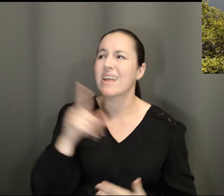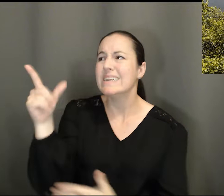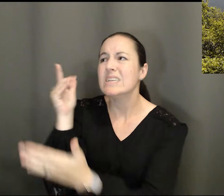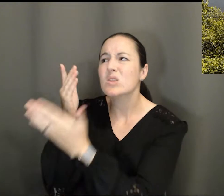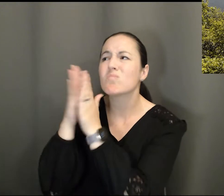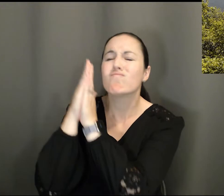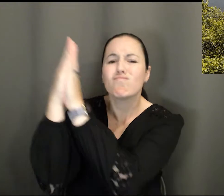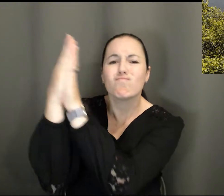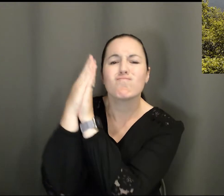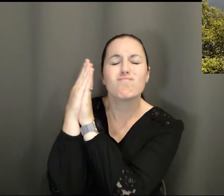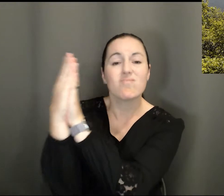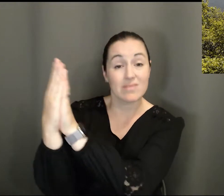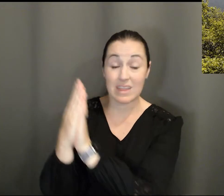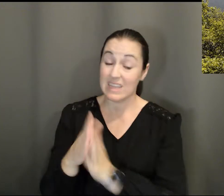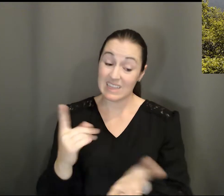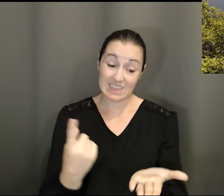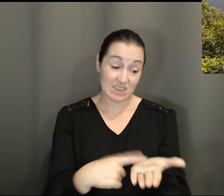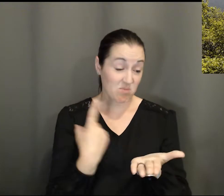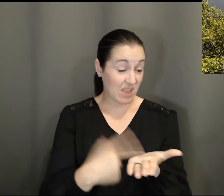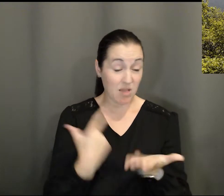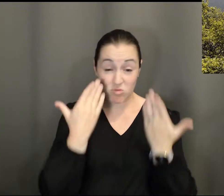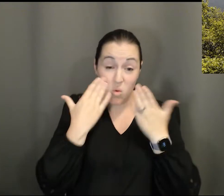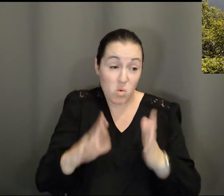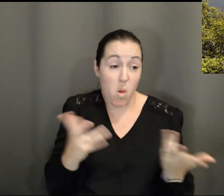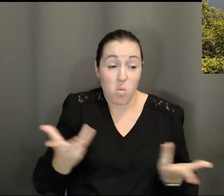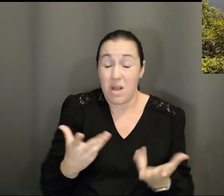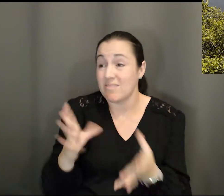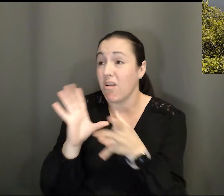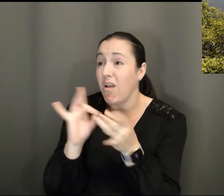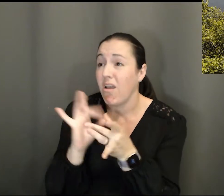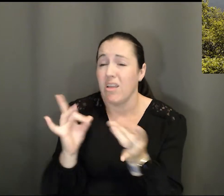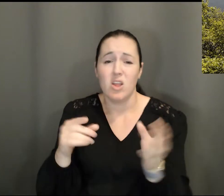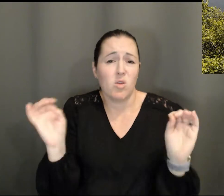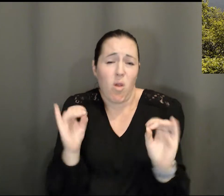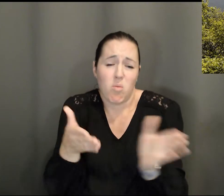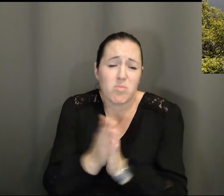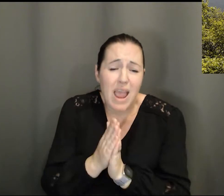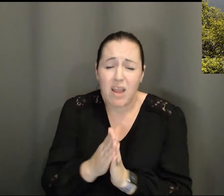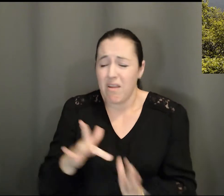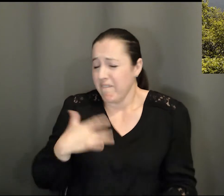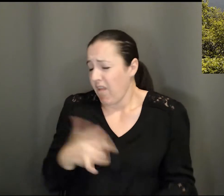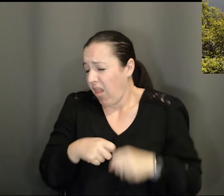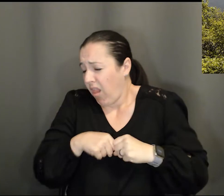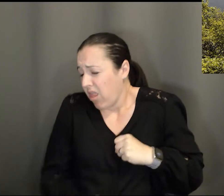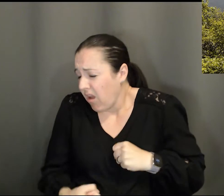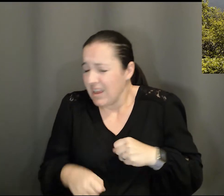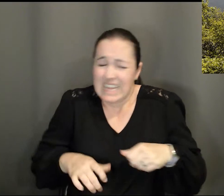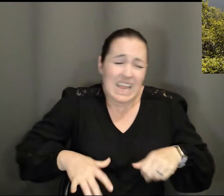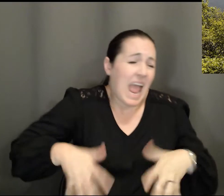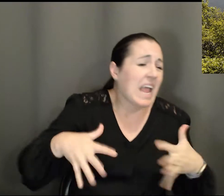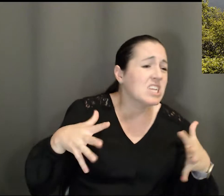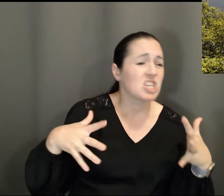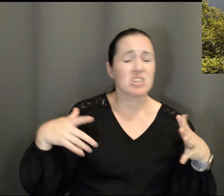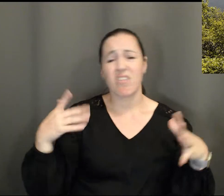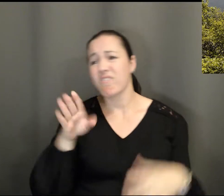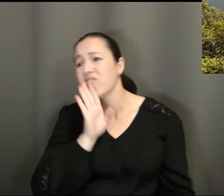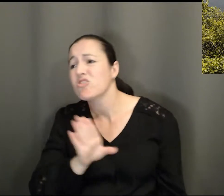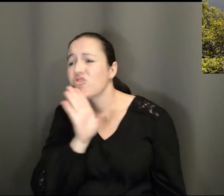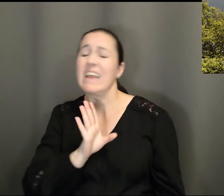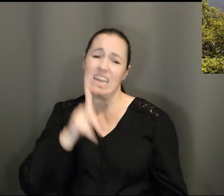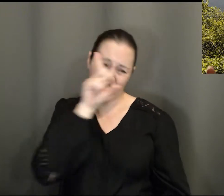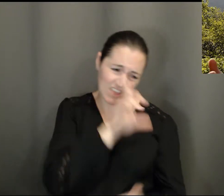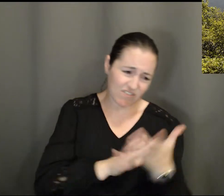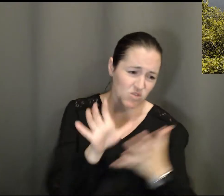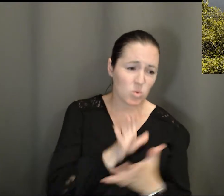prayer, you're so distraught, you're so anxious, you're so frustrated, maybe confused, and you don't even know how to pray, really, maybe God is